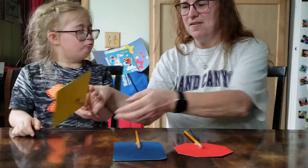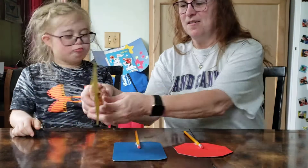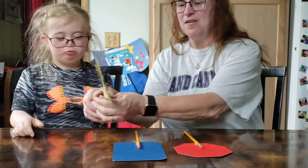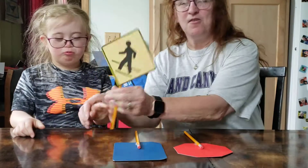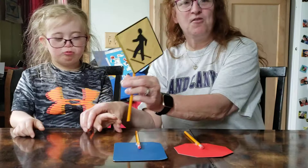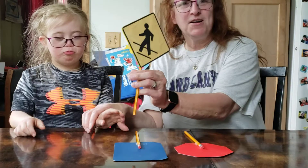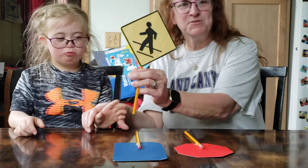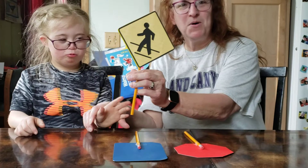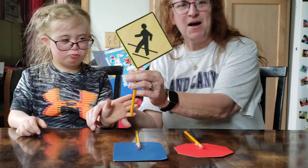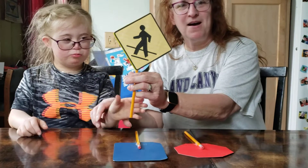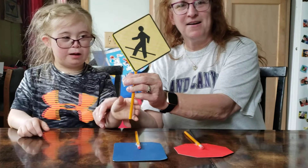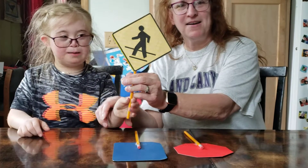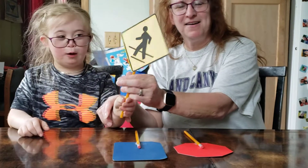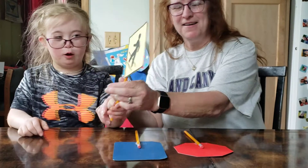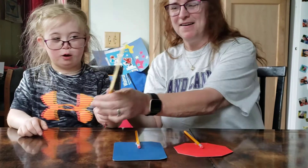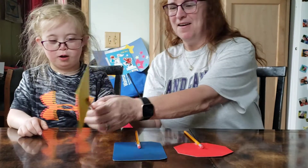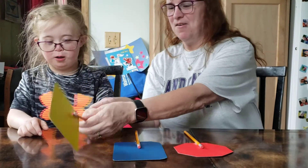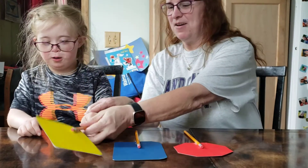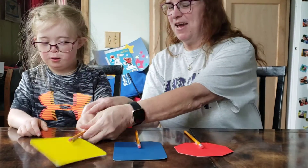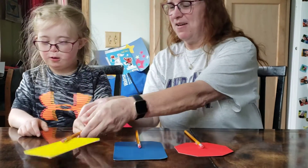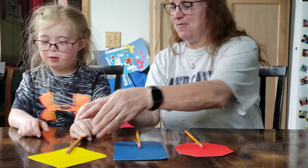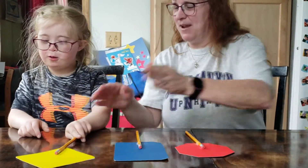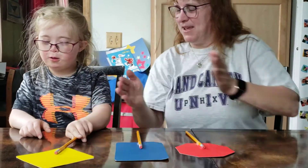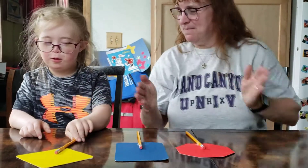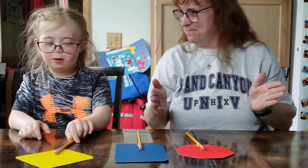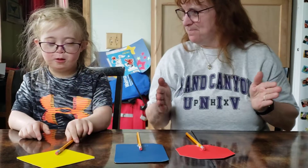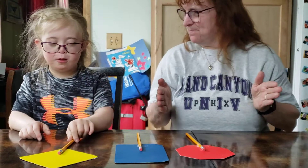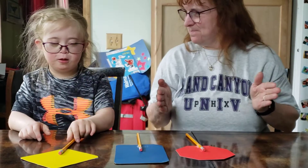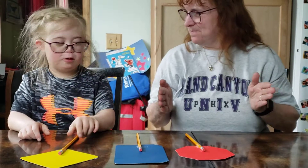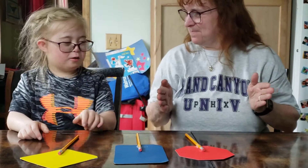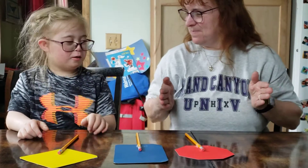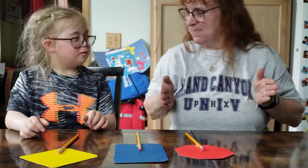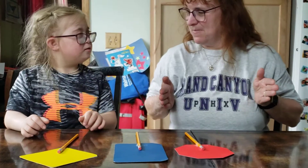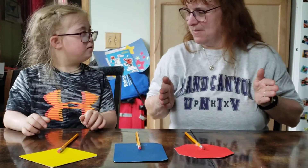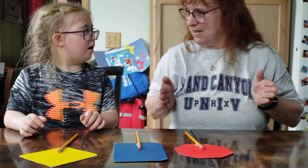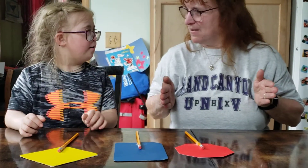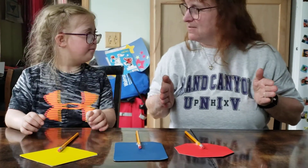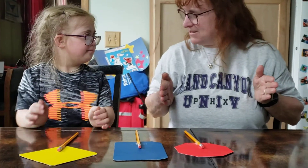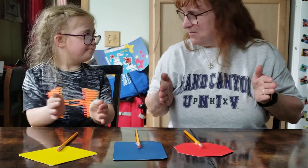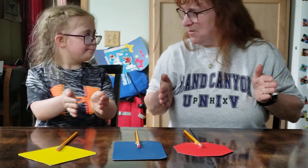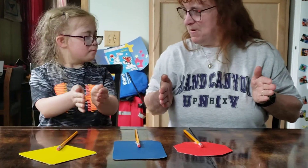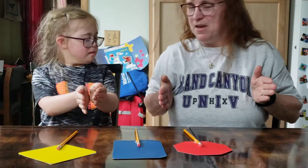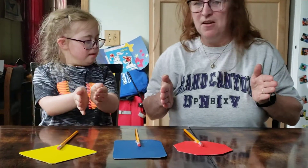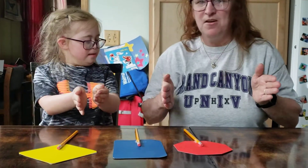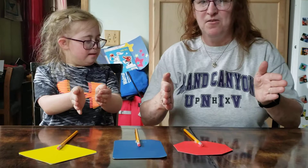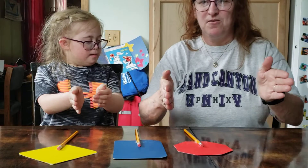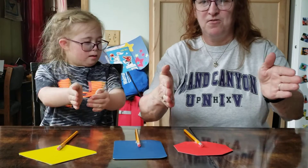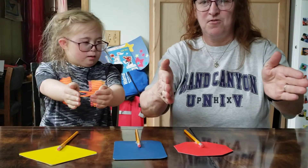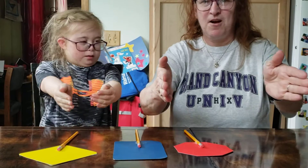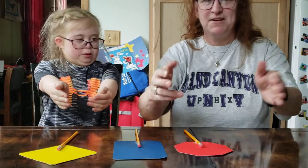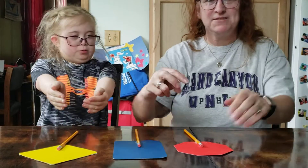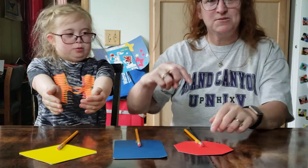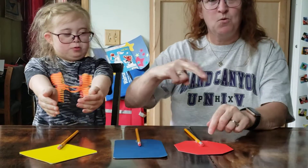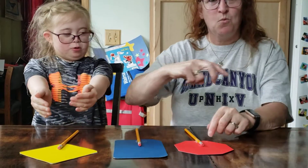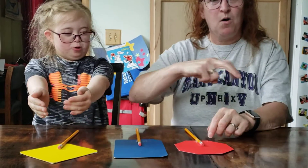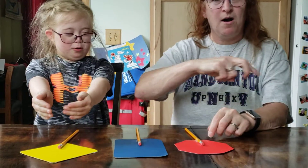Our crosswalk. Okay, you ready? Yeah. Sign with me. Crosswalk.